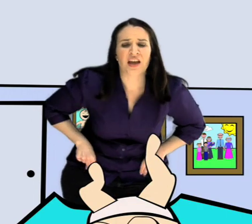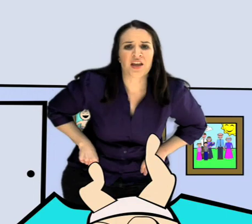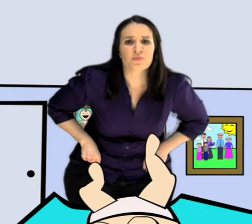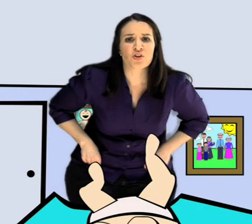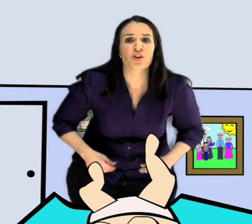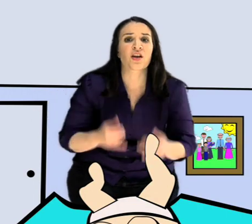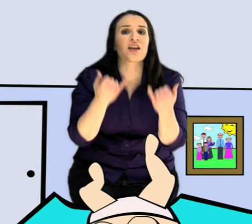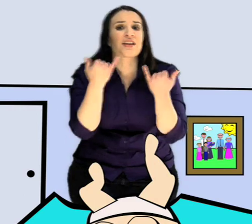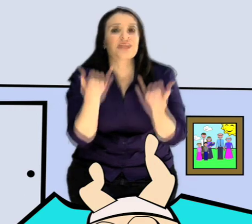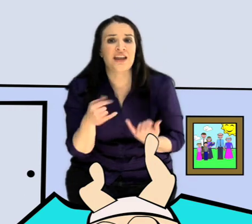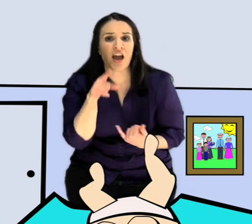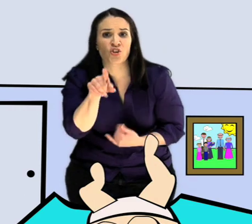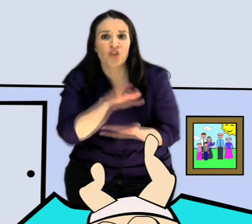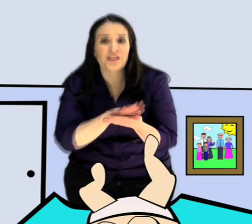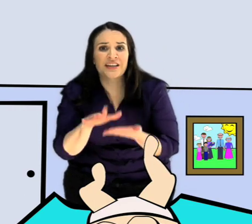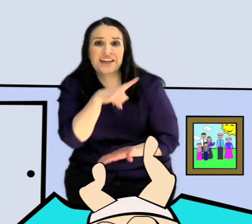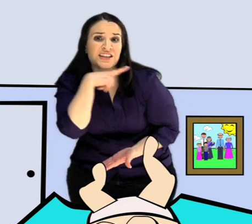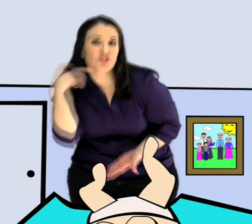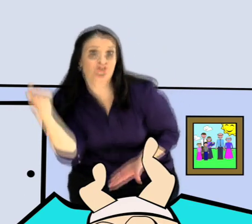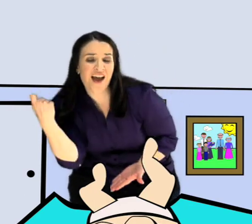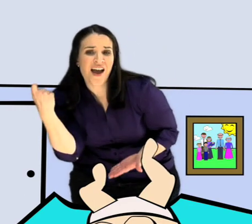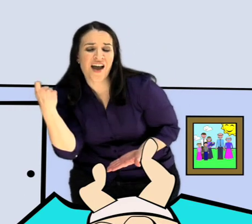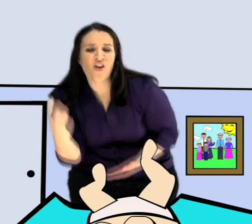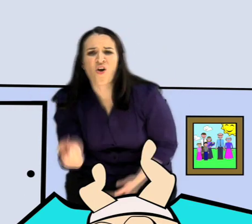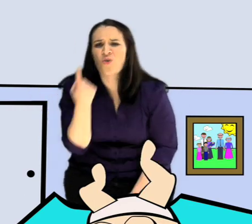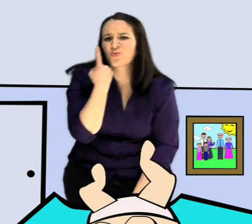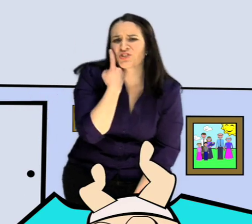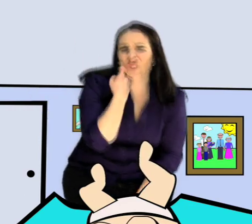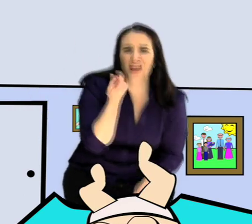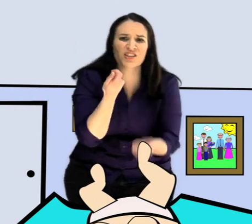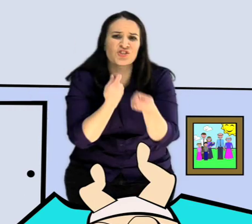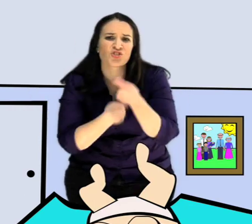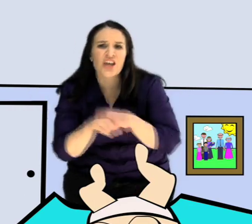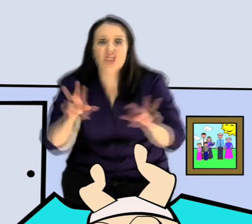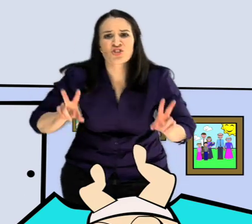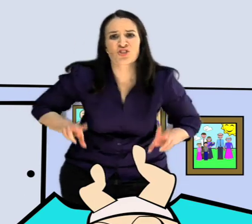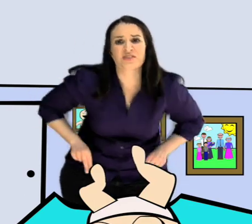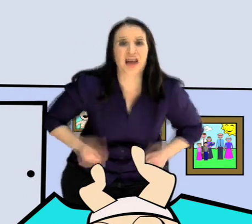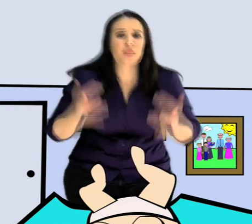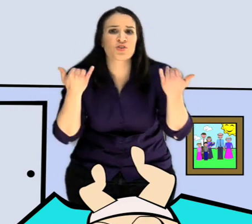diaper, now you're clean and dry. Oh, we just changed your diaper,